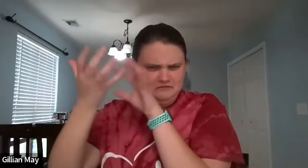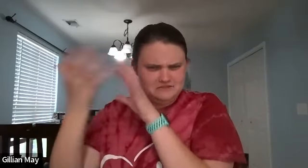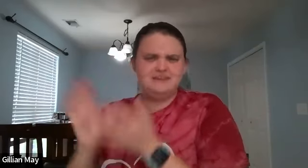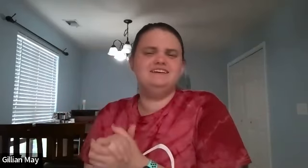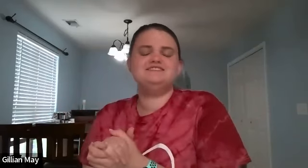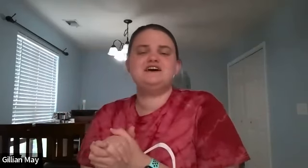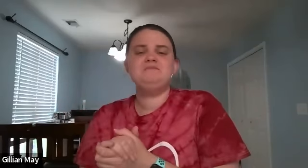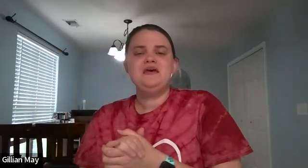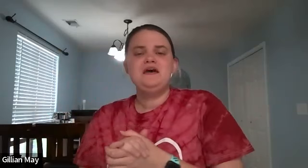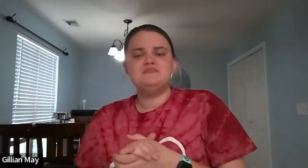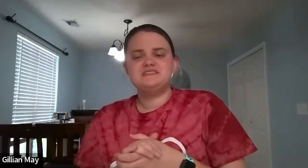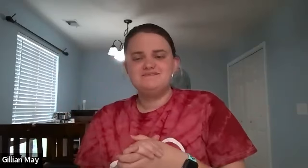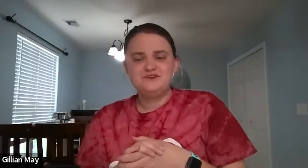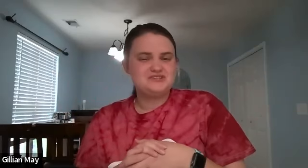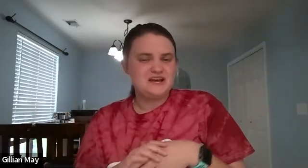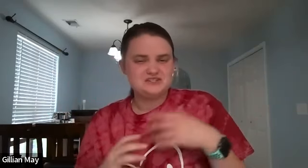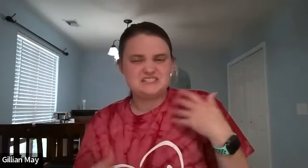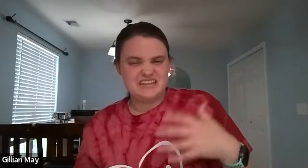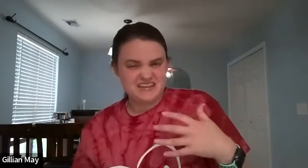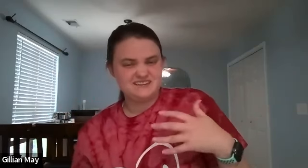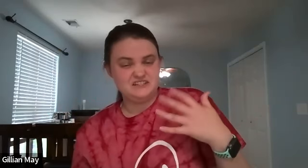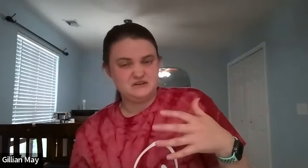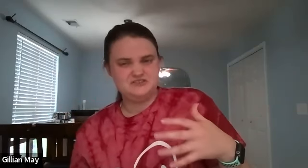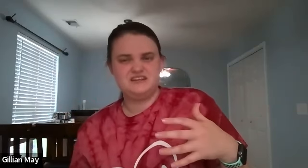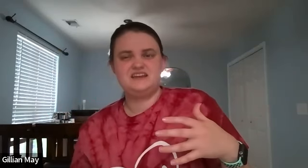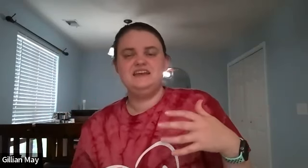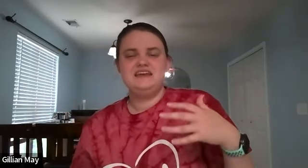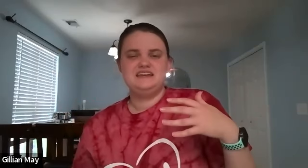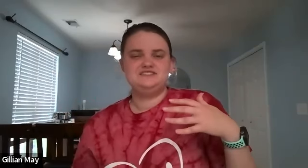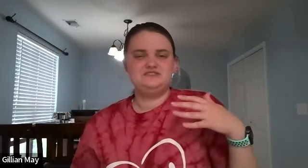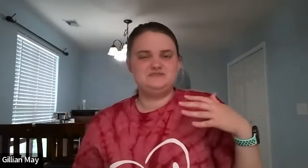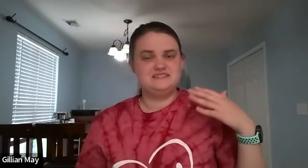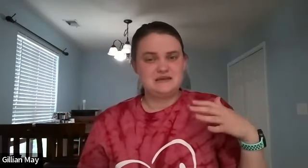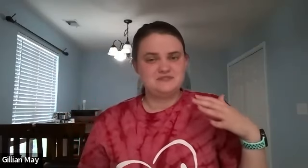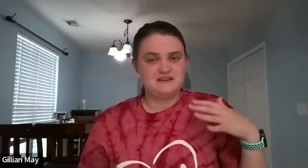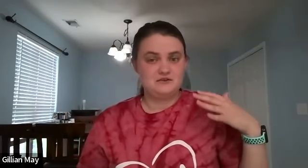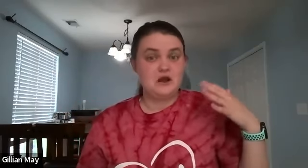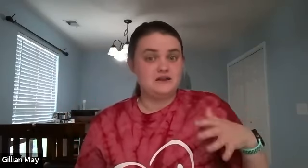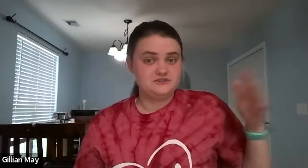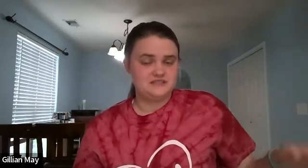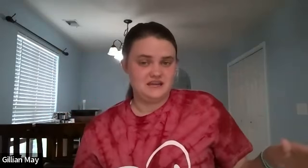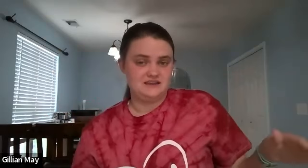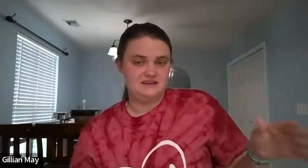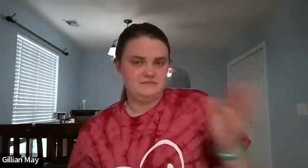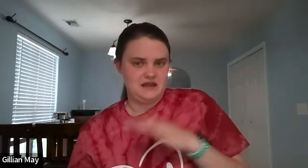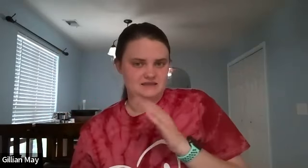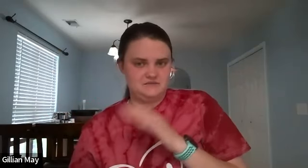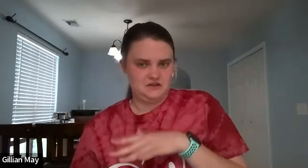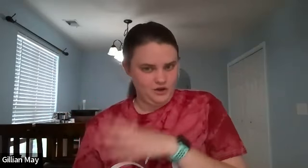confused. So, but the sign for understand, like don't understand, is you use the same sign for understand, but add something